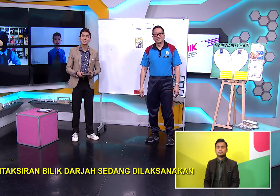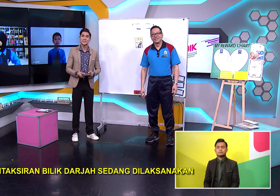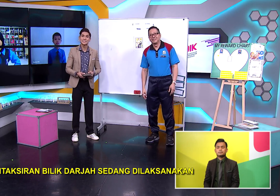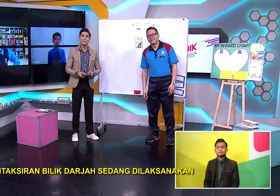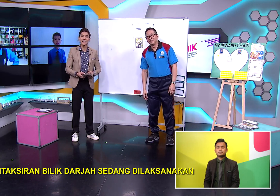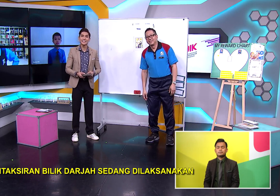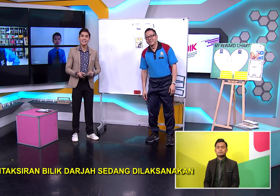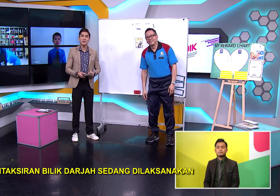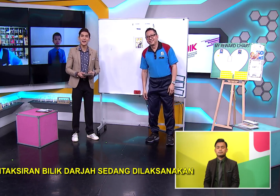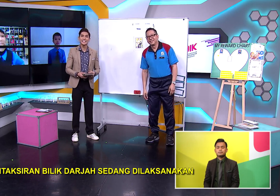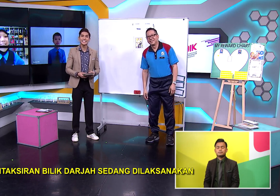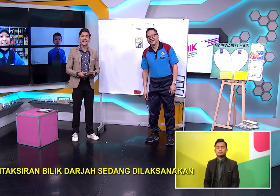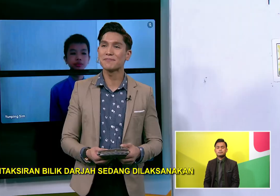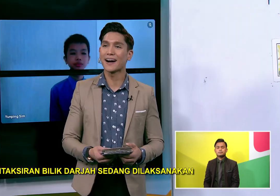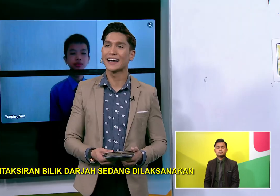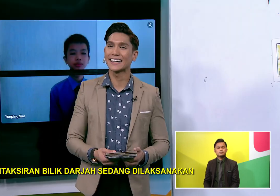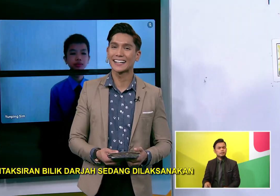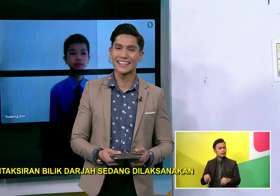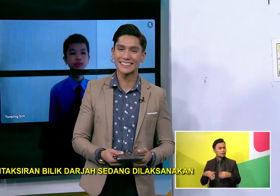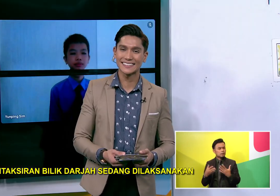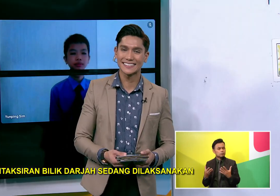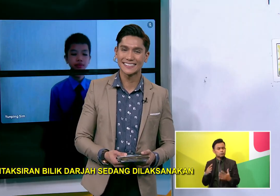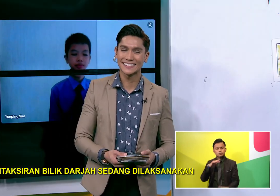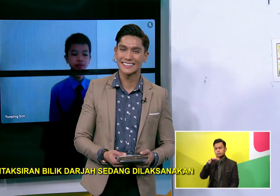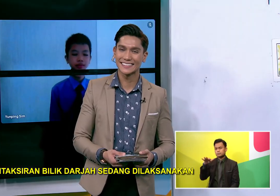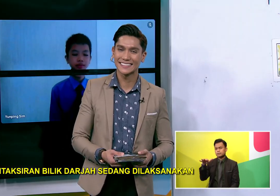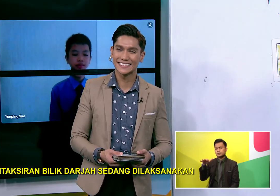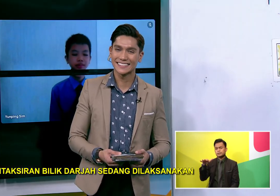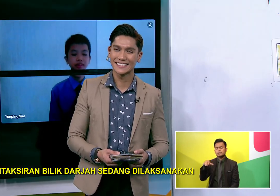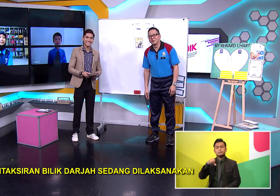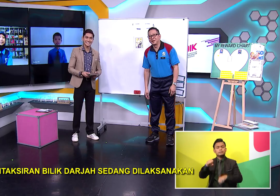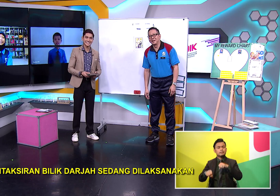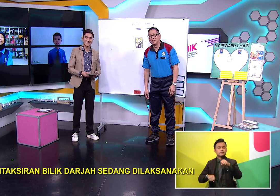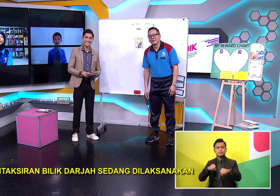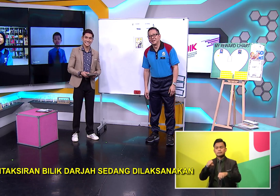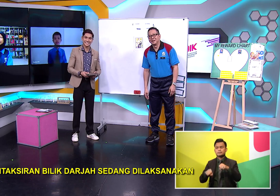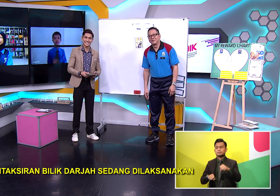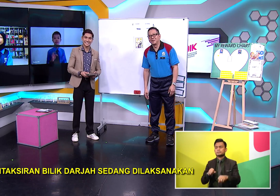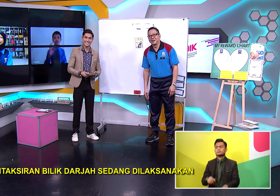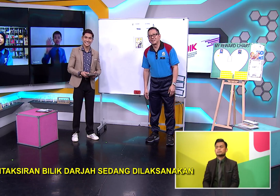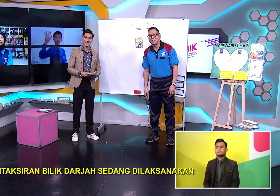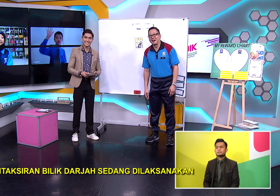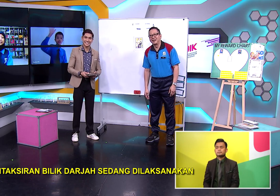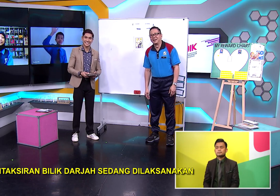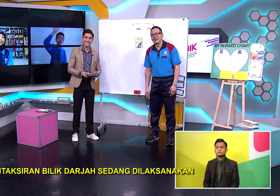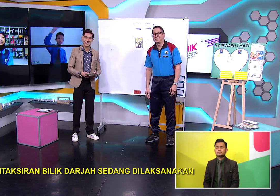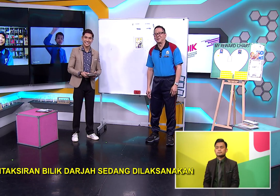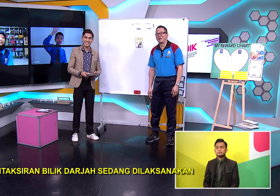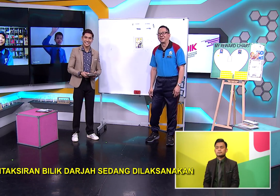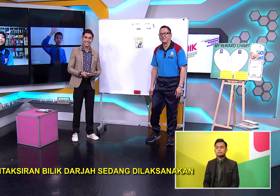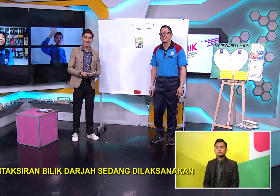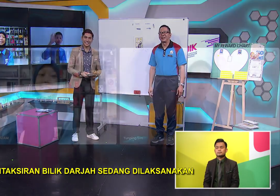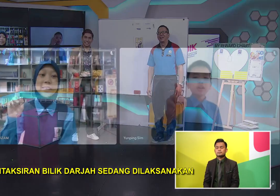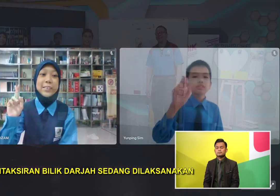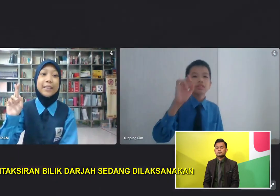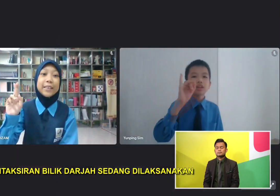How do we spell riding a bike, Anis? Oh, Peng Peng, you want to try for another star? Peng Peng